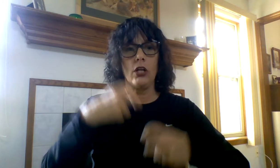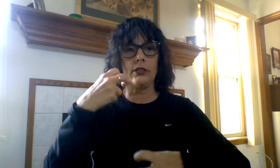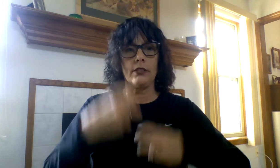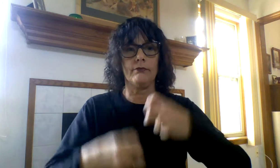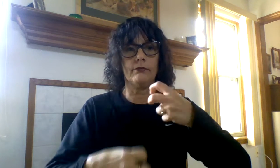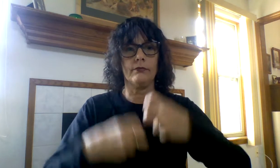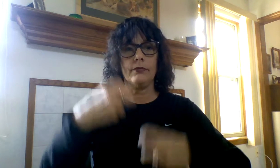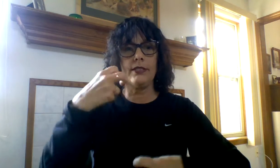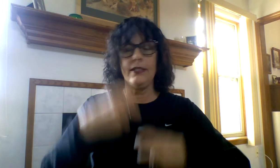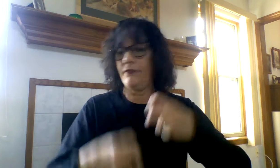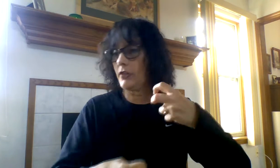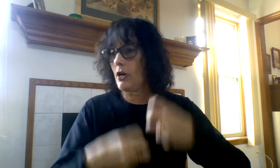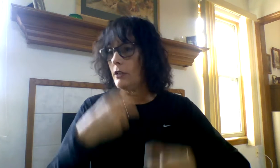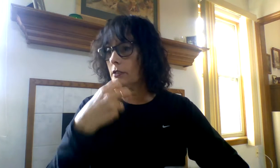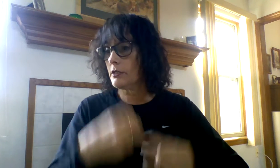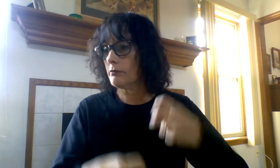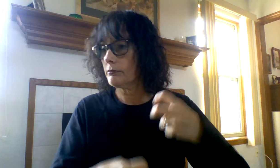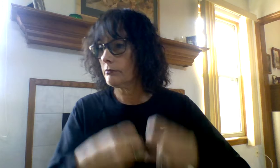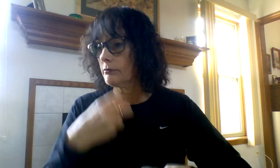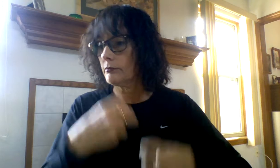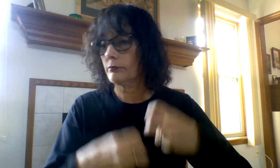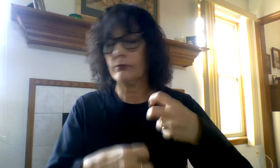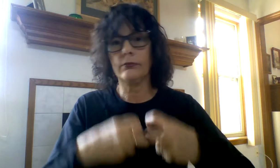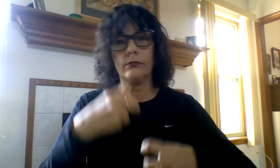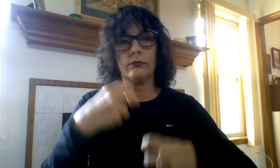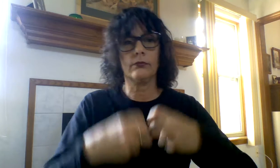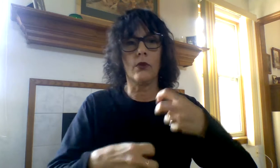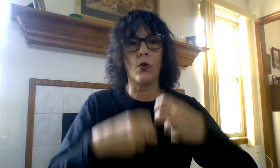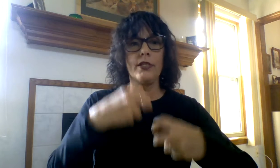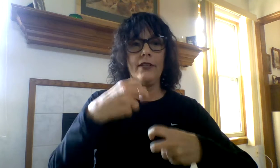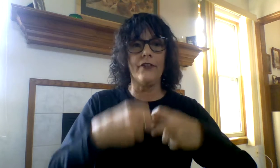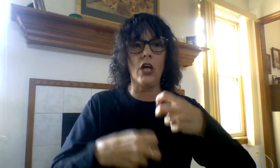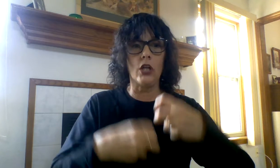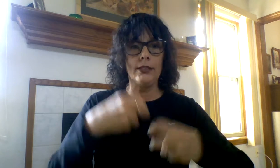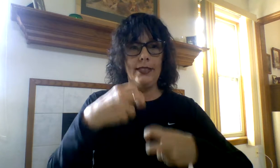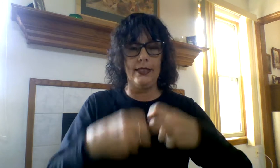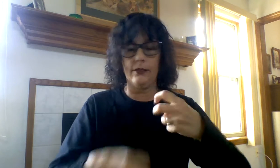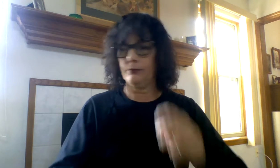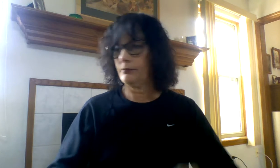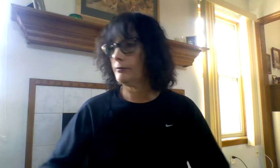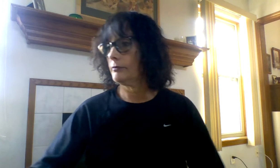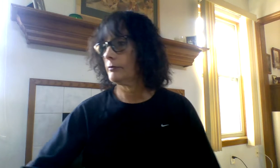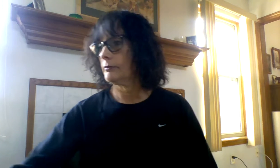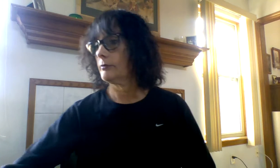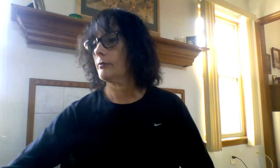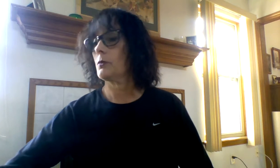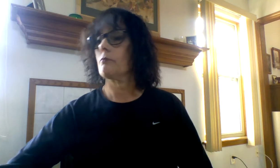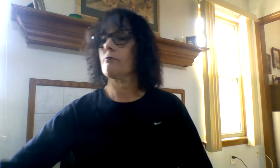Difficult. Difficult. Or difficulty.